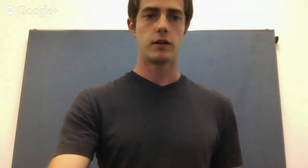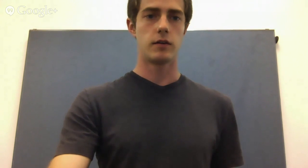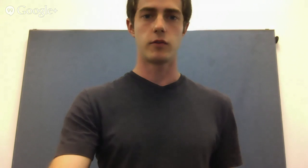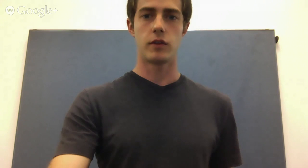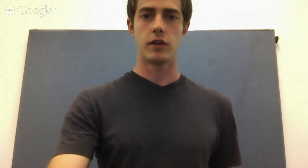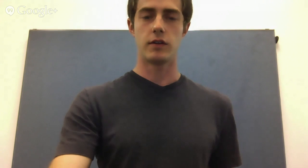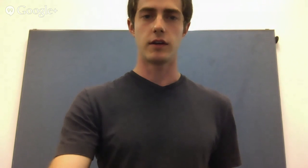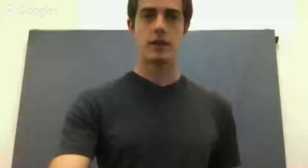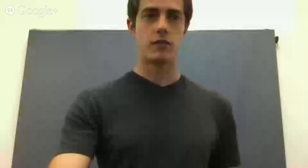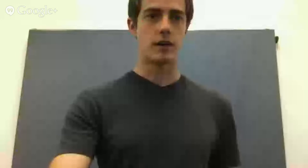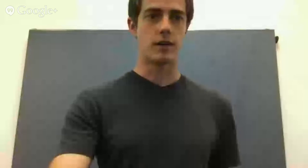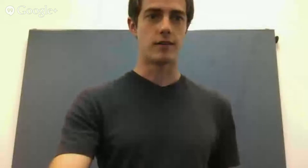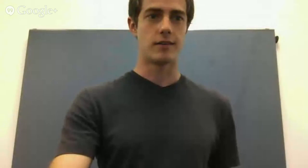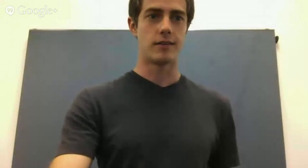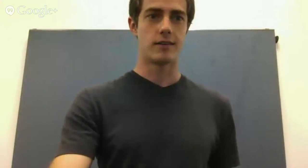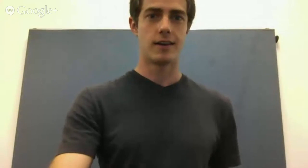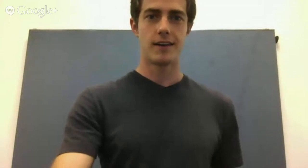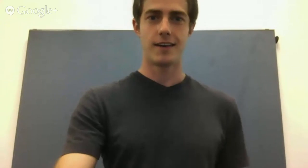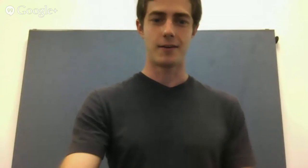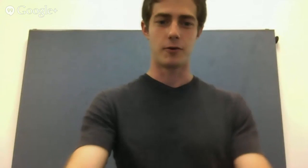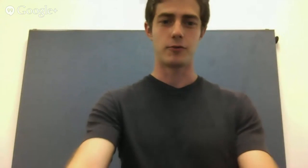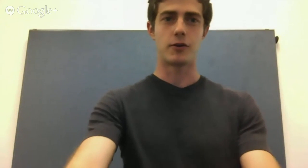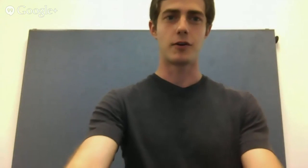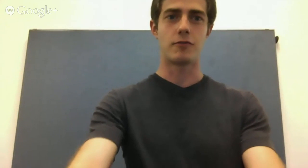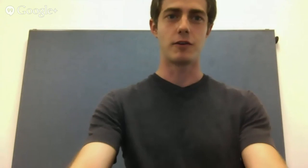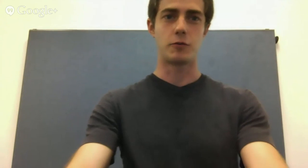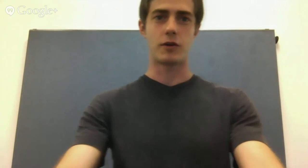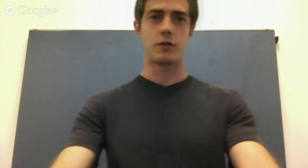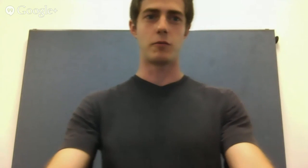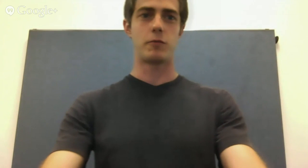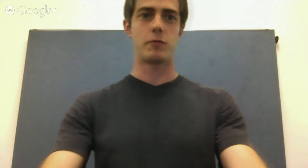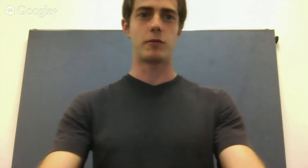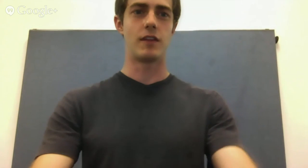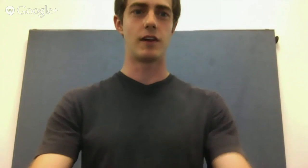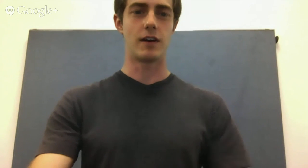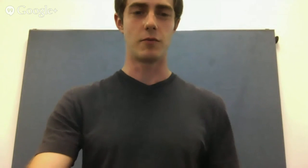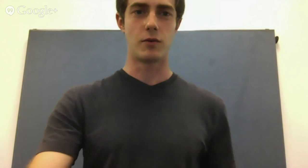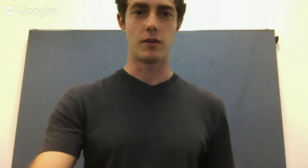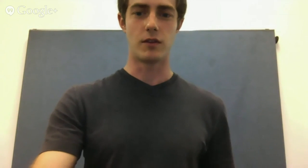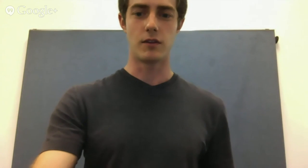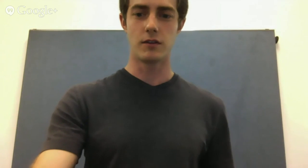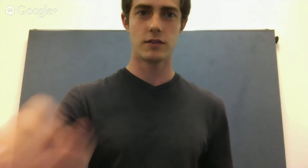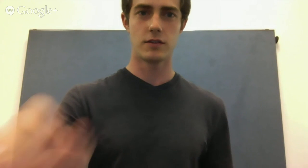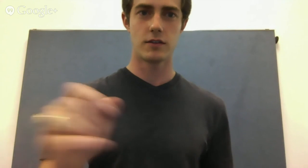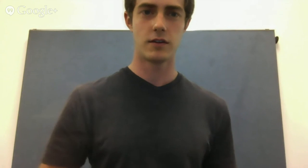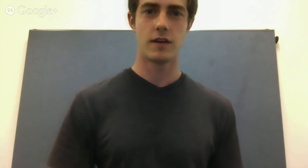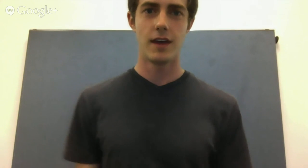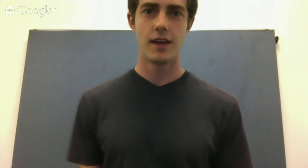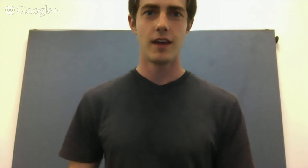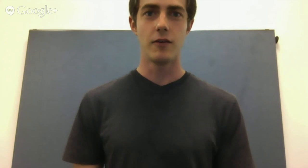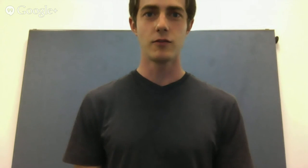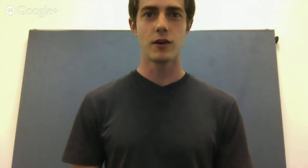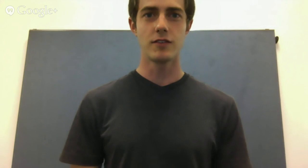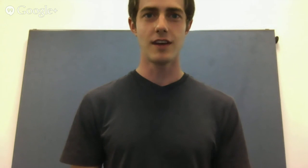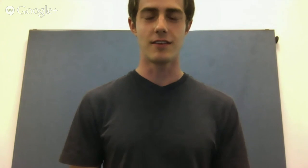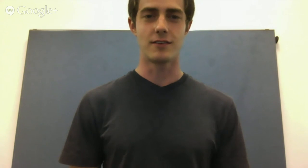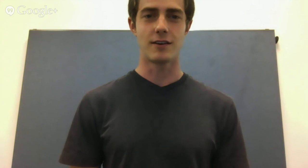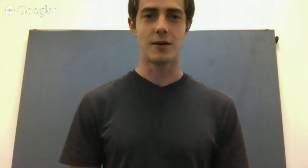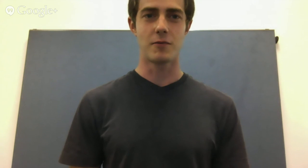so that anyone who's looking on Facebook in the moment can see that I am doing this. How's y'all's day? Let's start out with that.